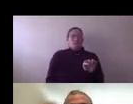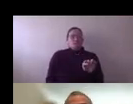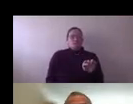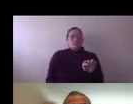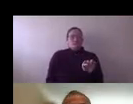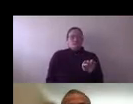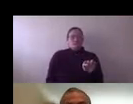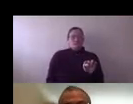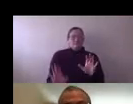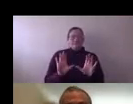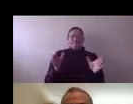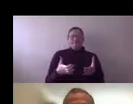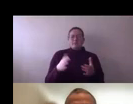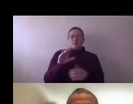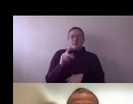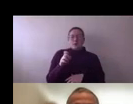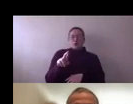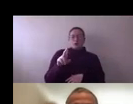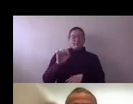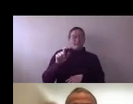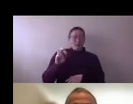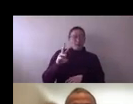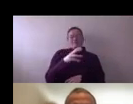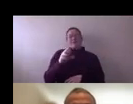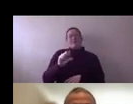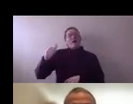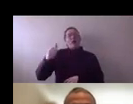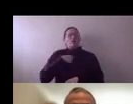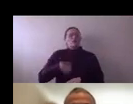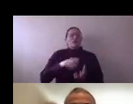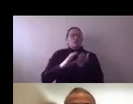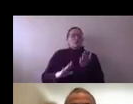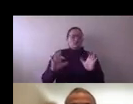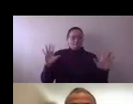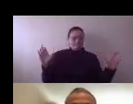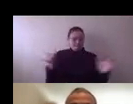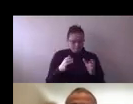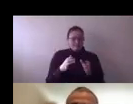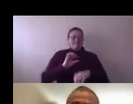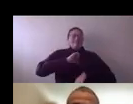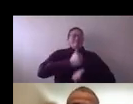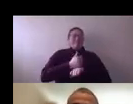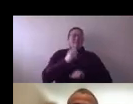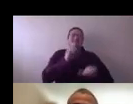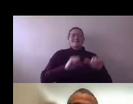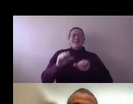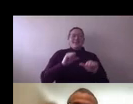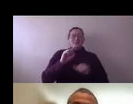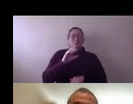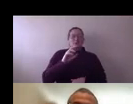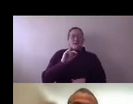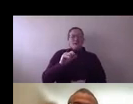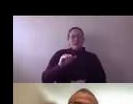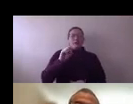a group of the Boxer Fellows and other Chinese students who together founded the Science Society of China, which became